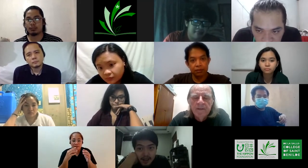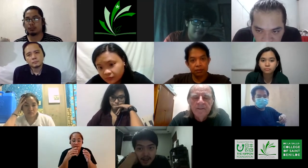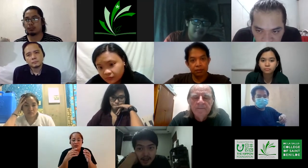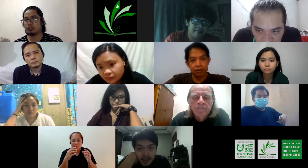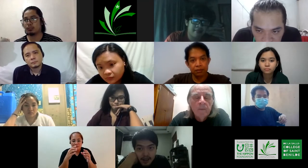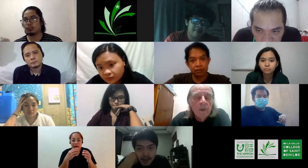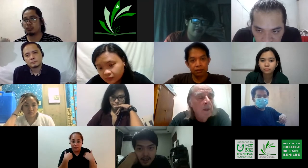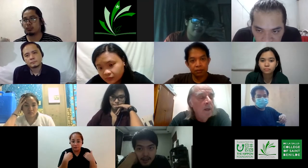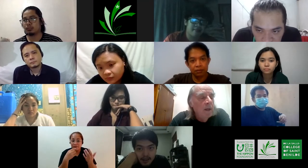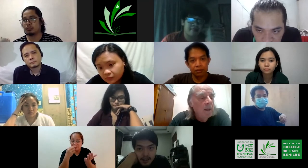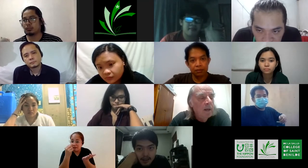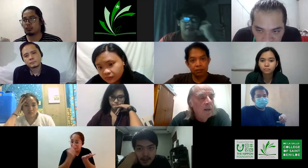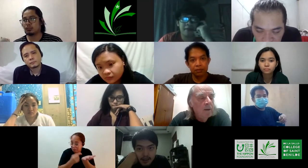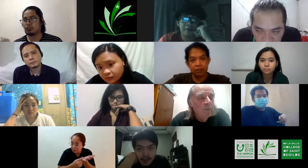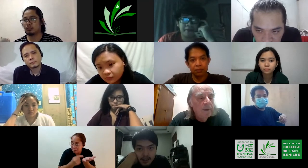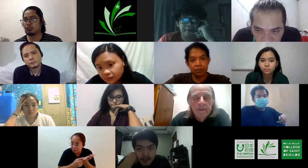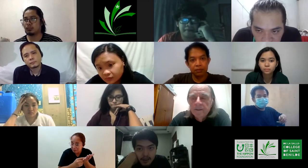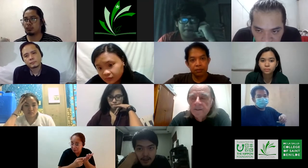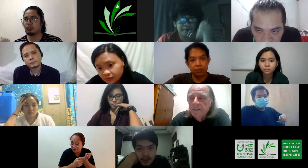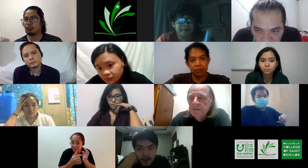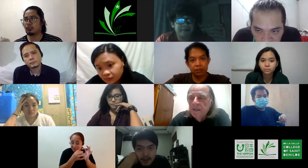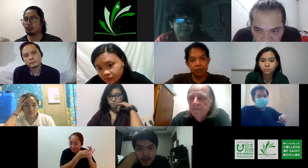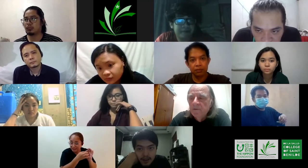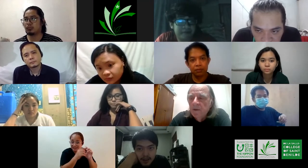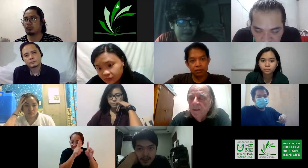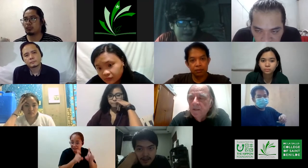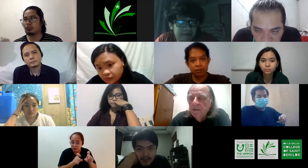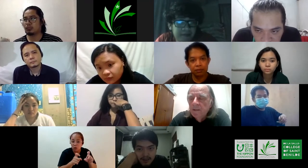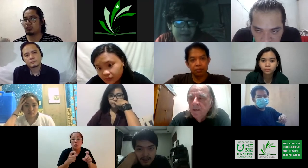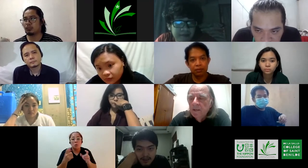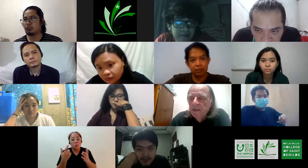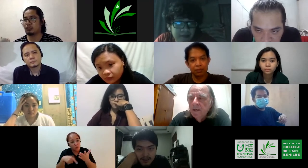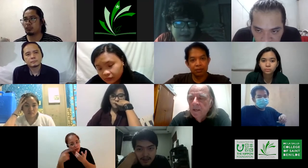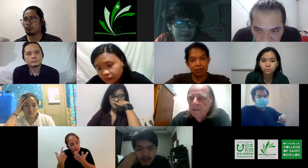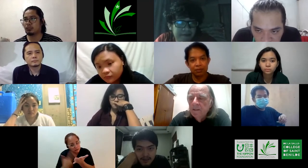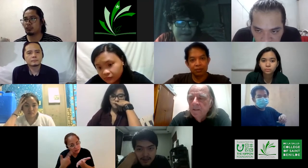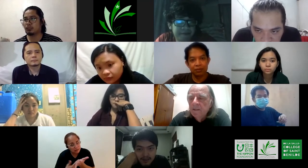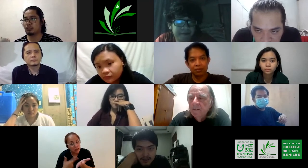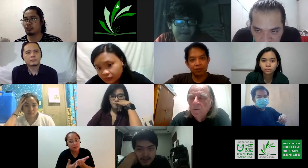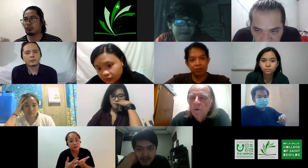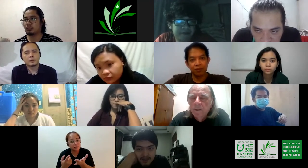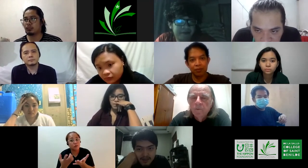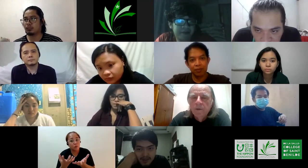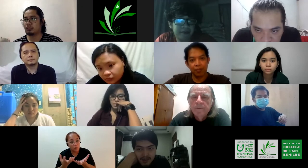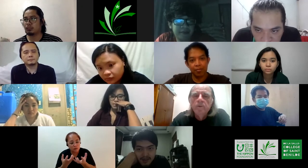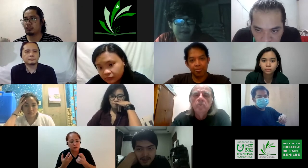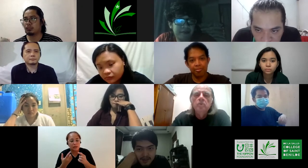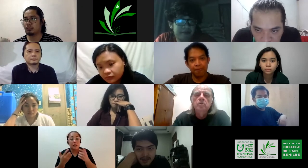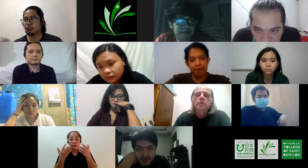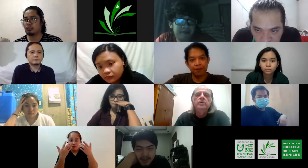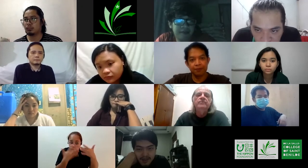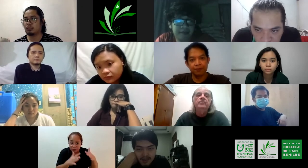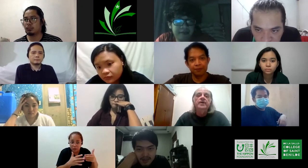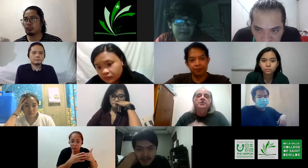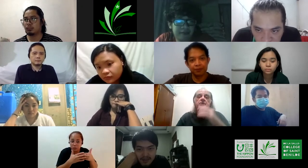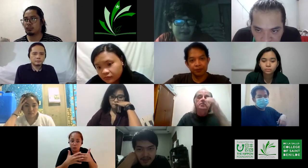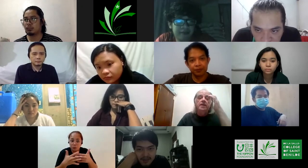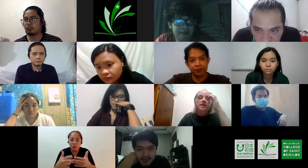then. We can discuss that if you'd like, and then go on with new information. And if you